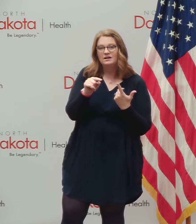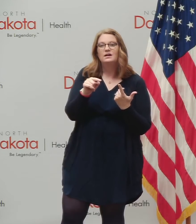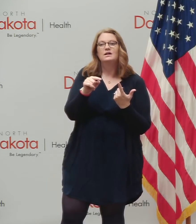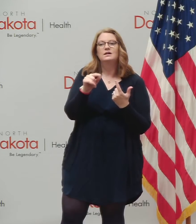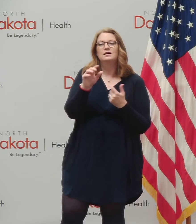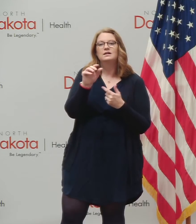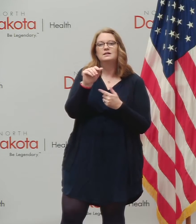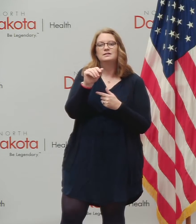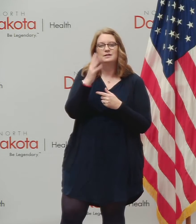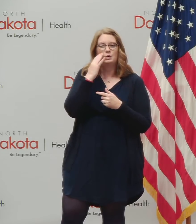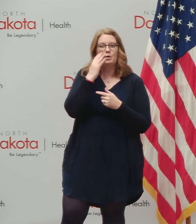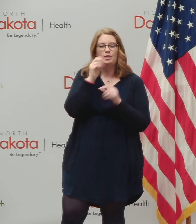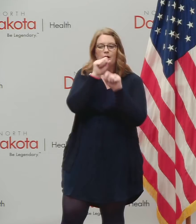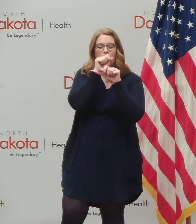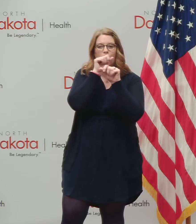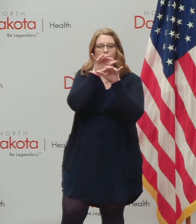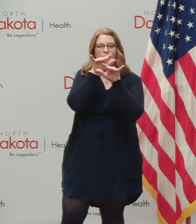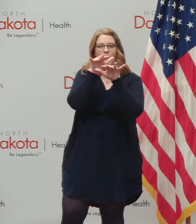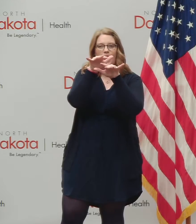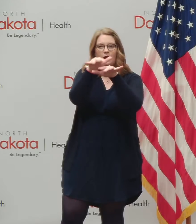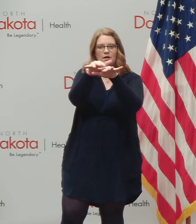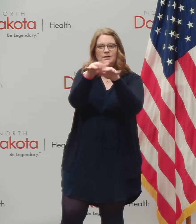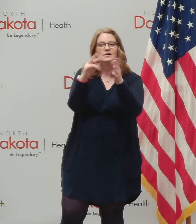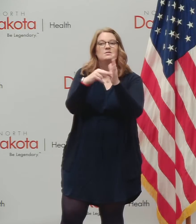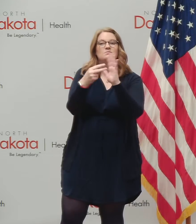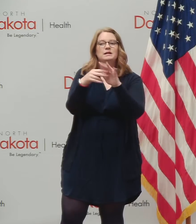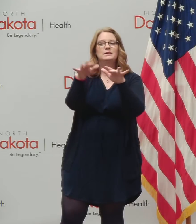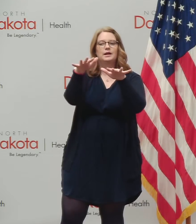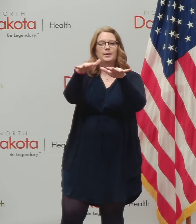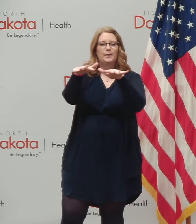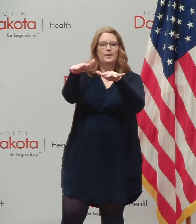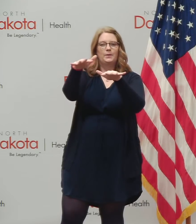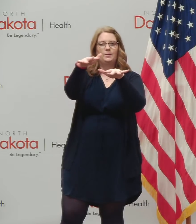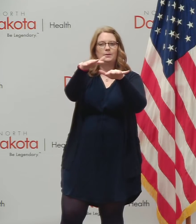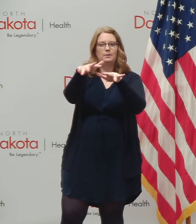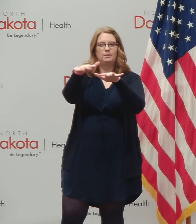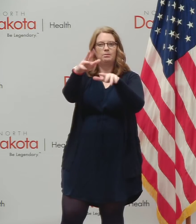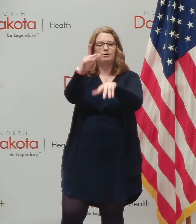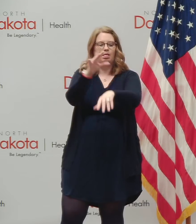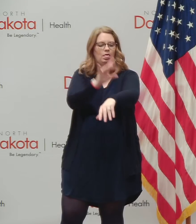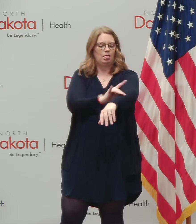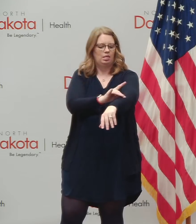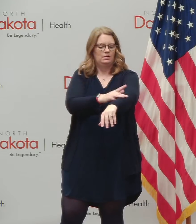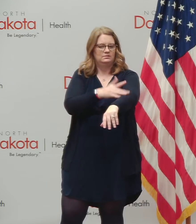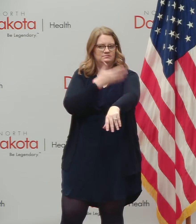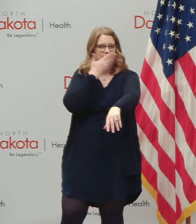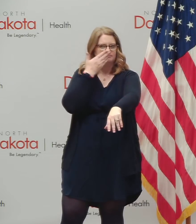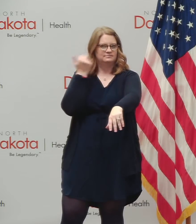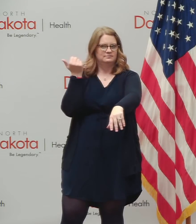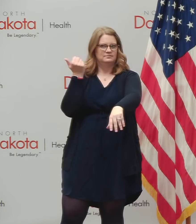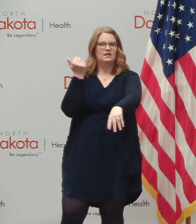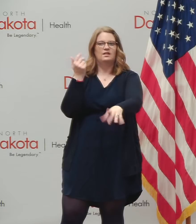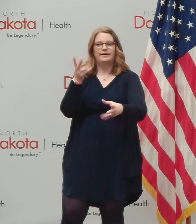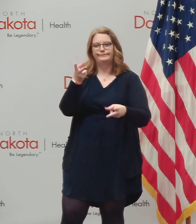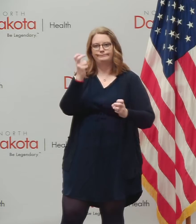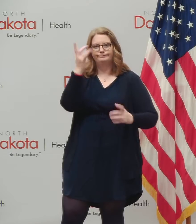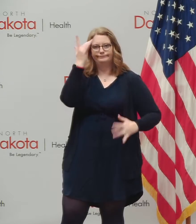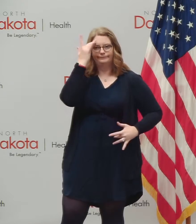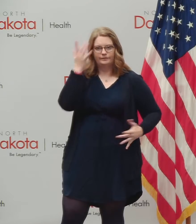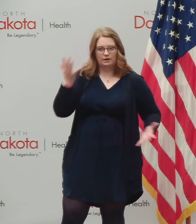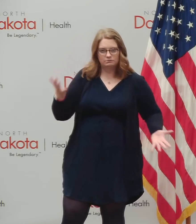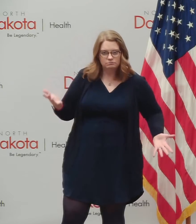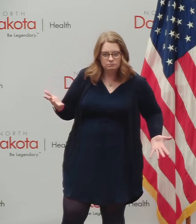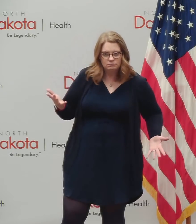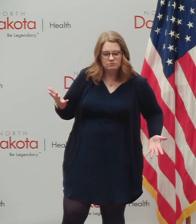the aerosol droplets can hang in the air longer. So we've got the perfect environment for spreading in